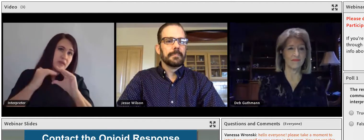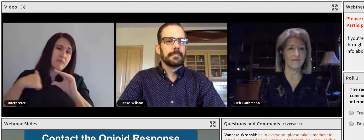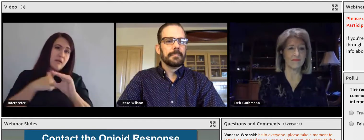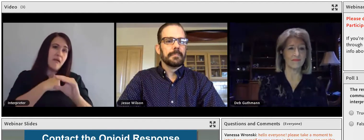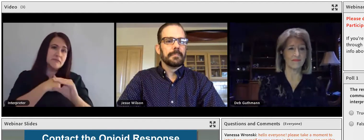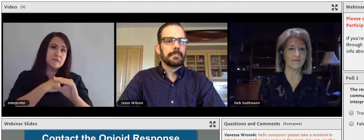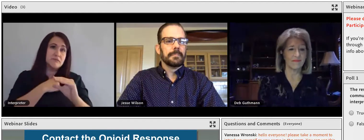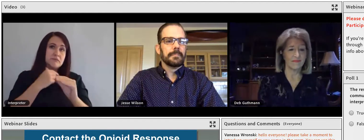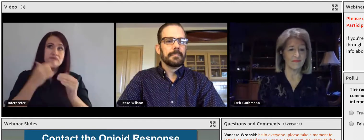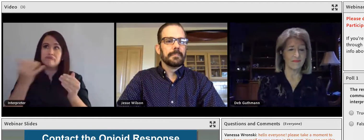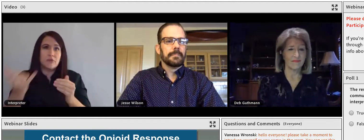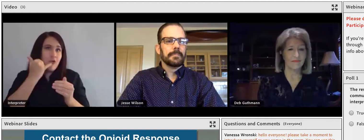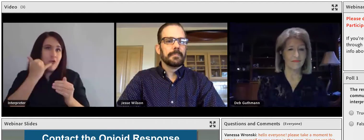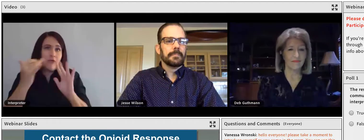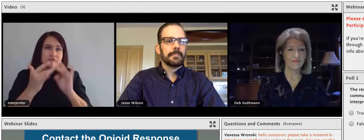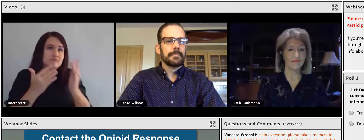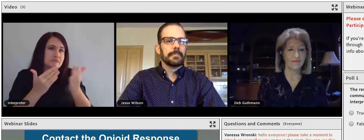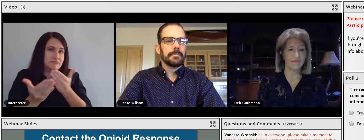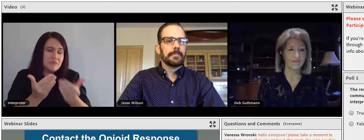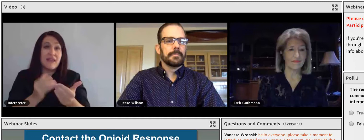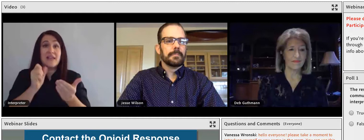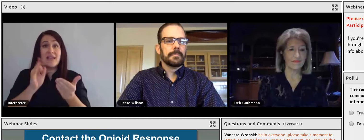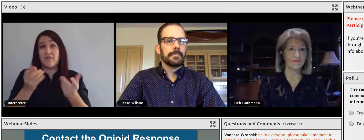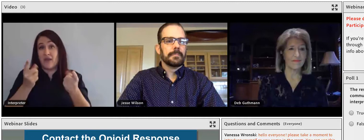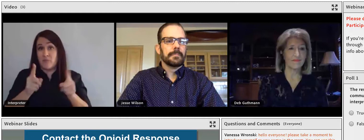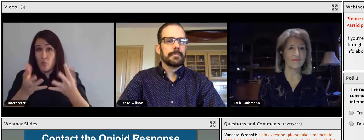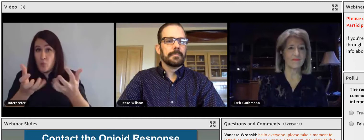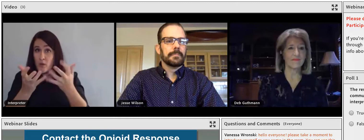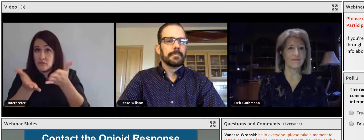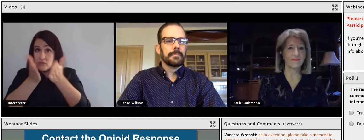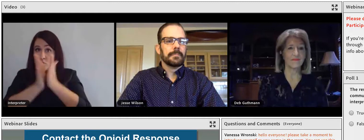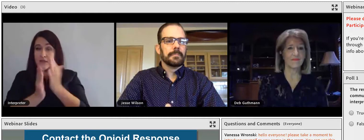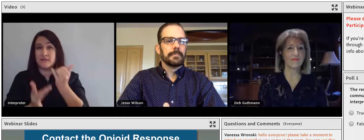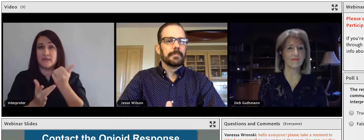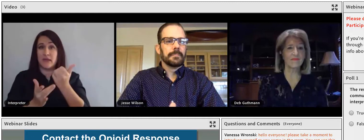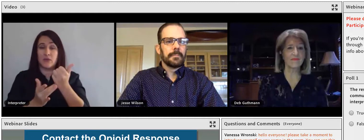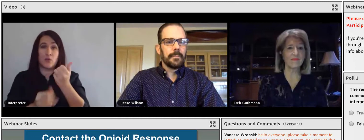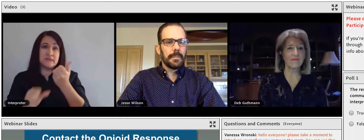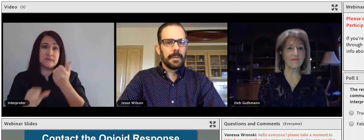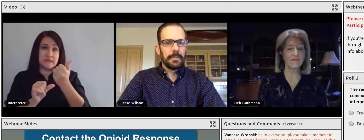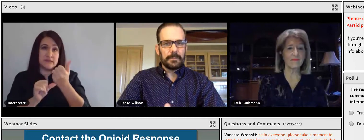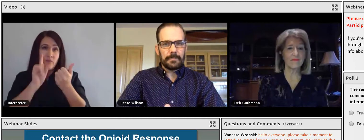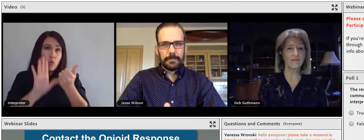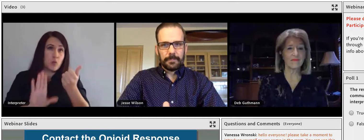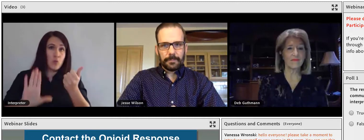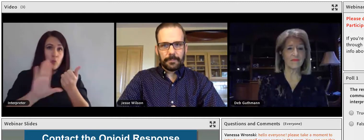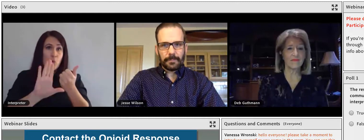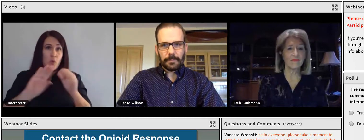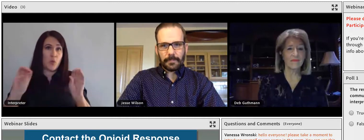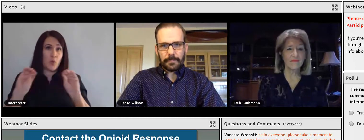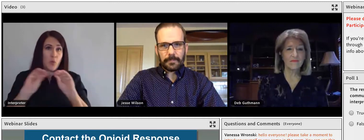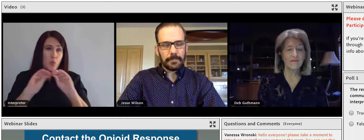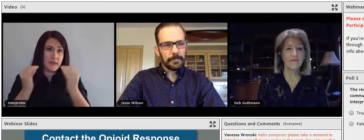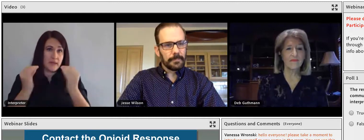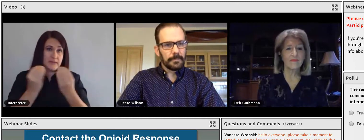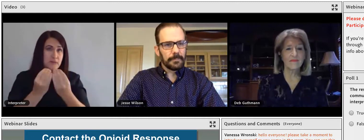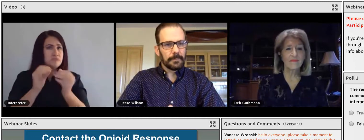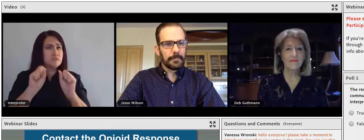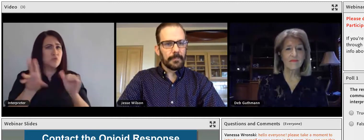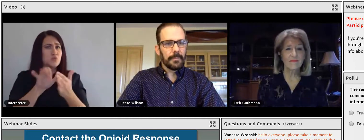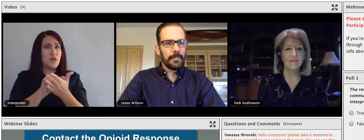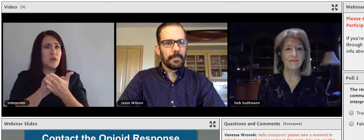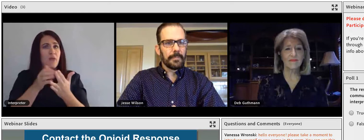us a call. And if you would like to request technical assistance on behalf of your organization, you can do that at